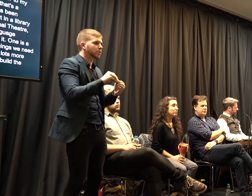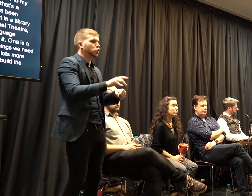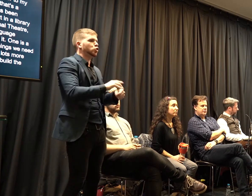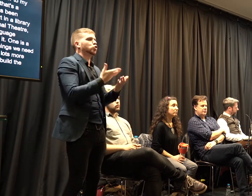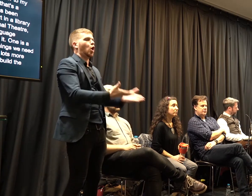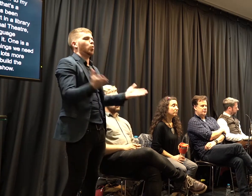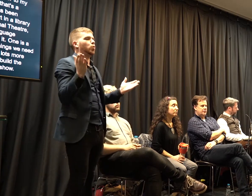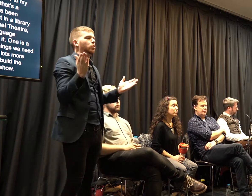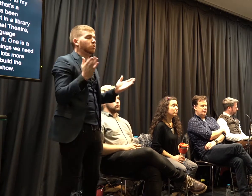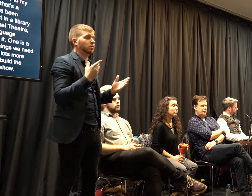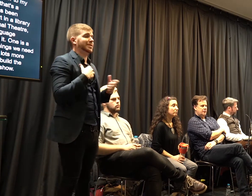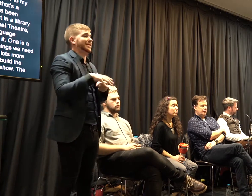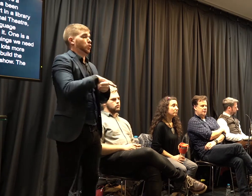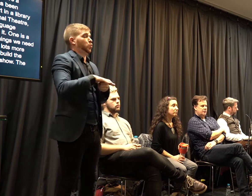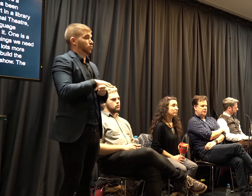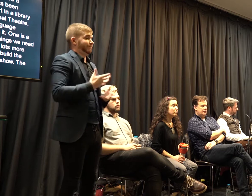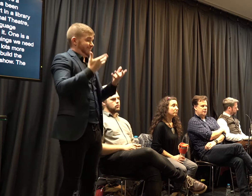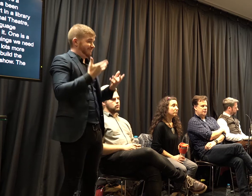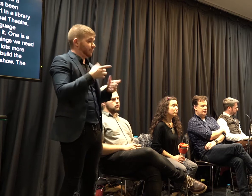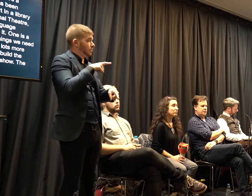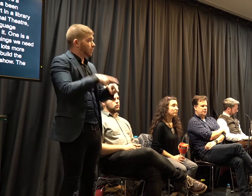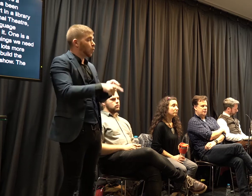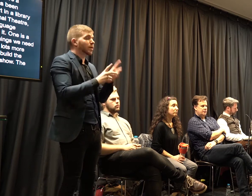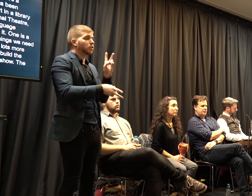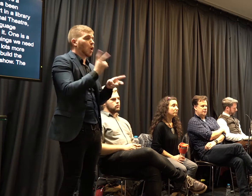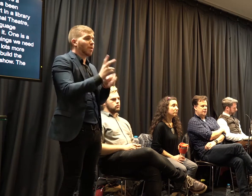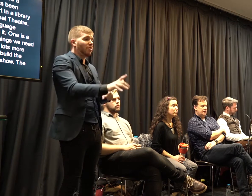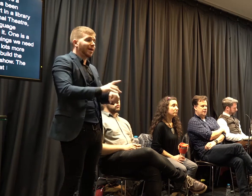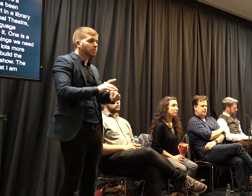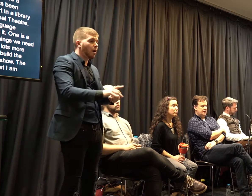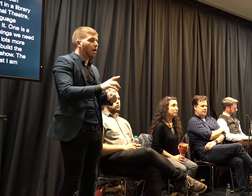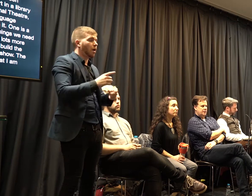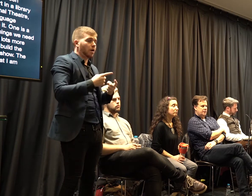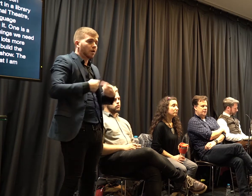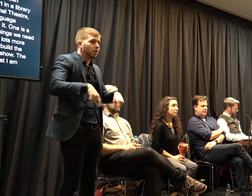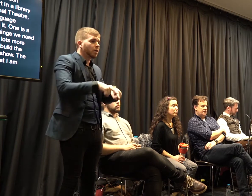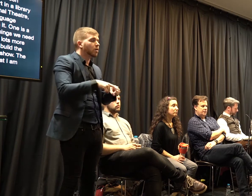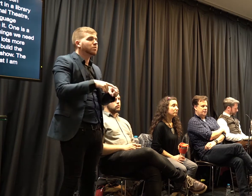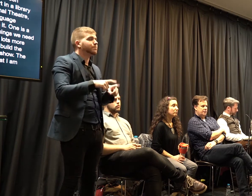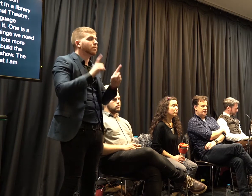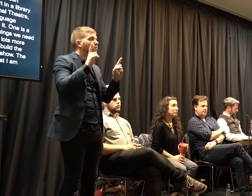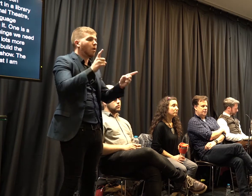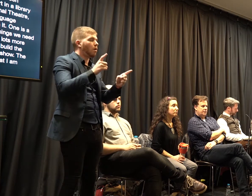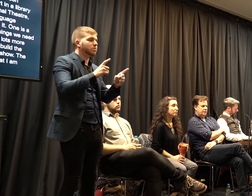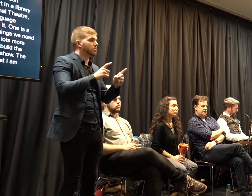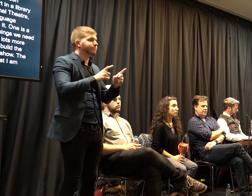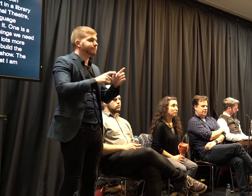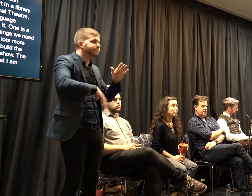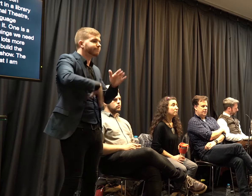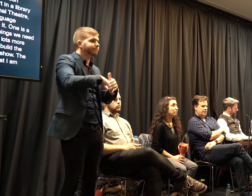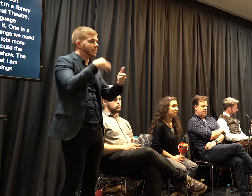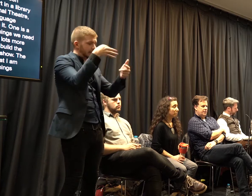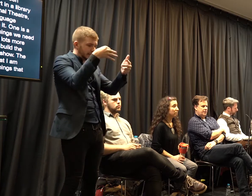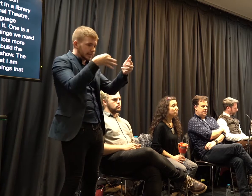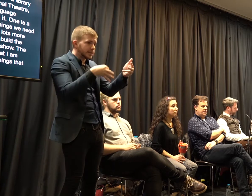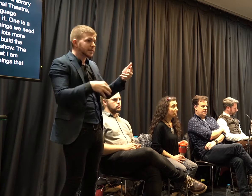The situation now in most interpreted theatre that I'm aware of is that we don't even fulfil all the things that were on the